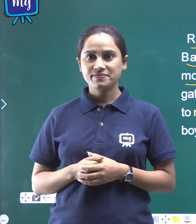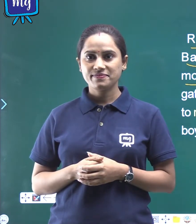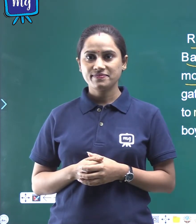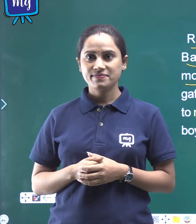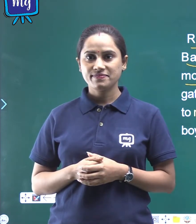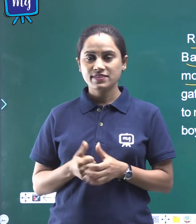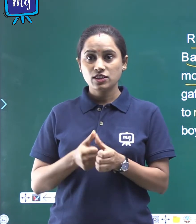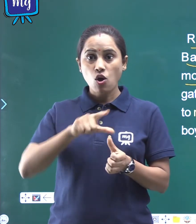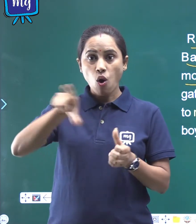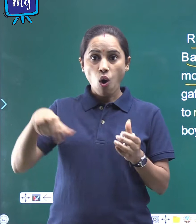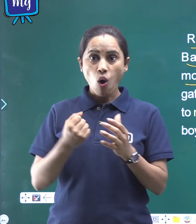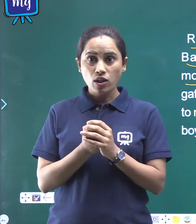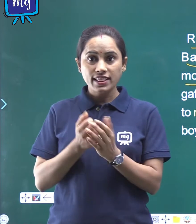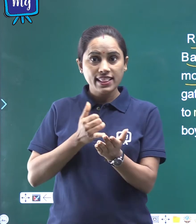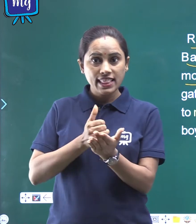All the villagers